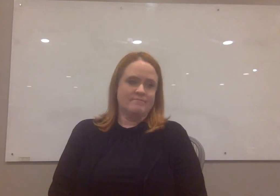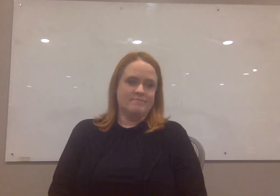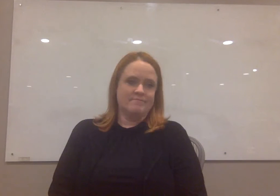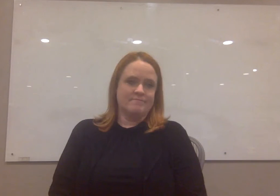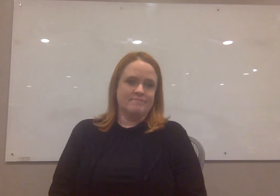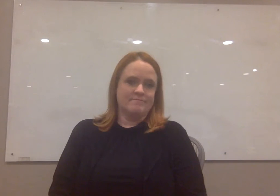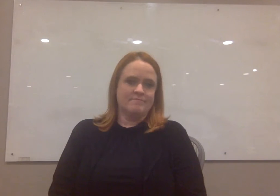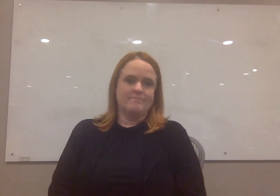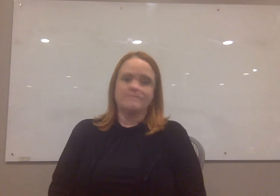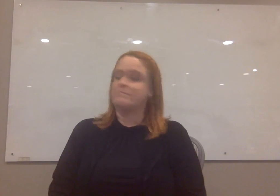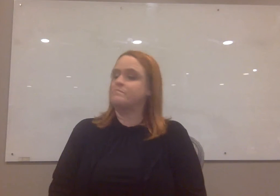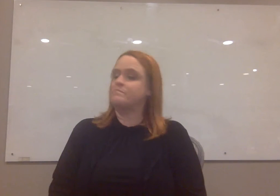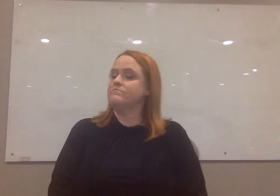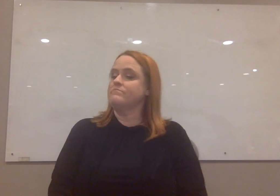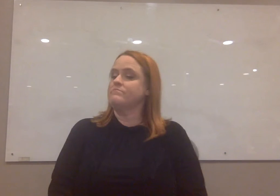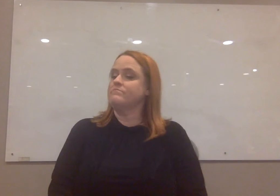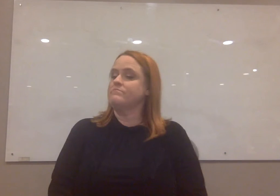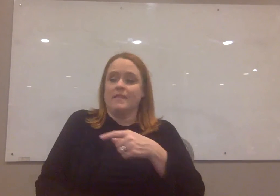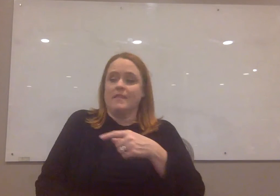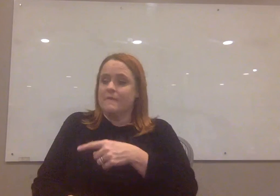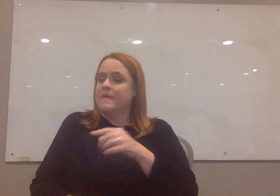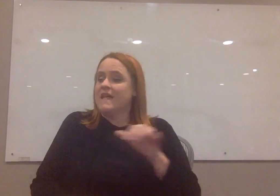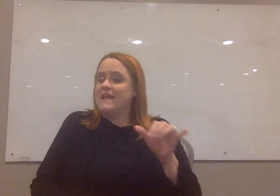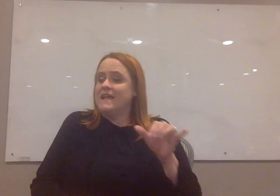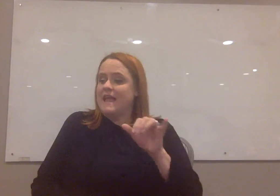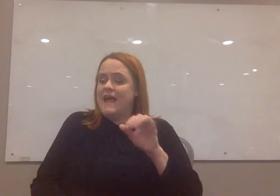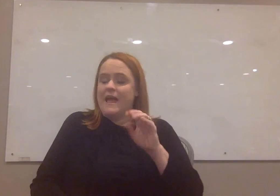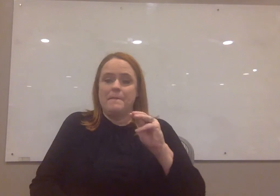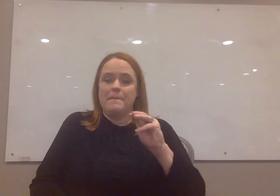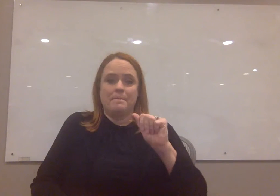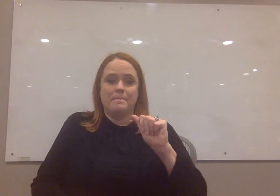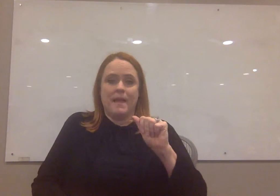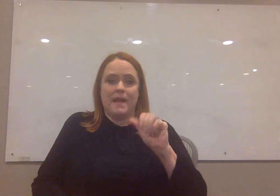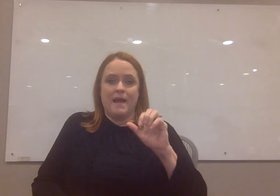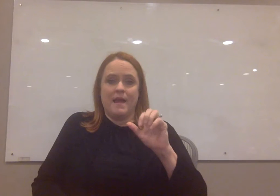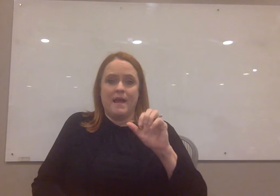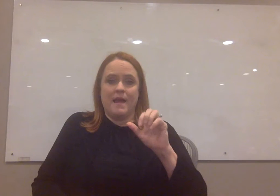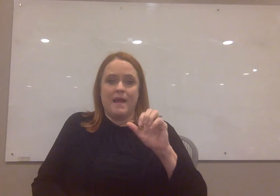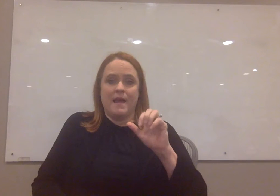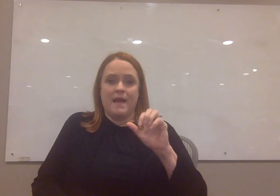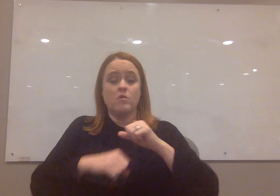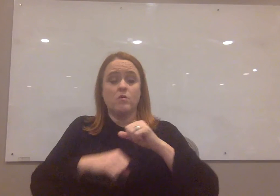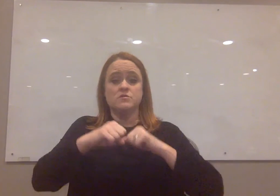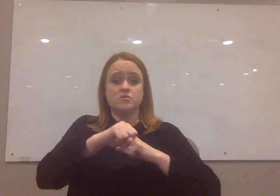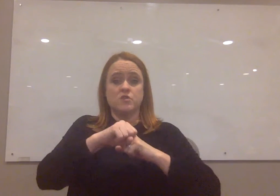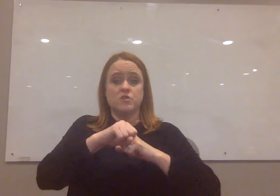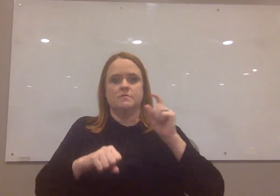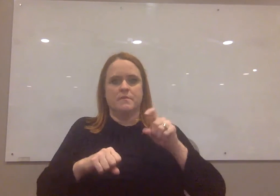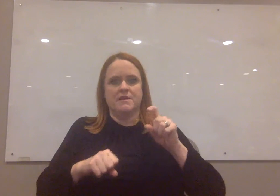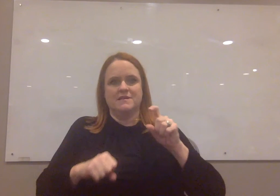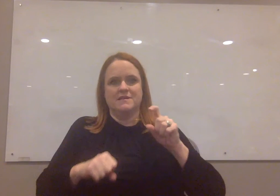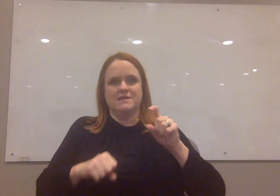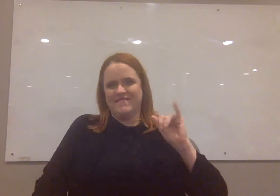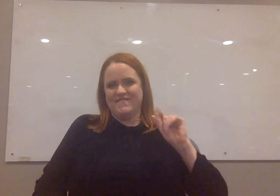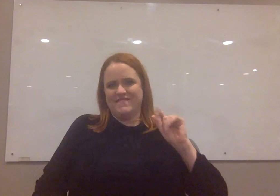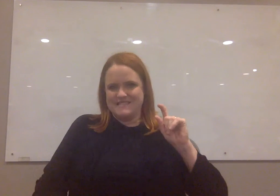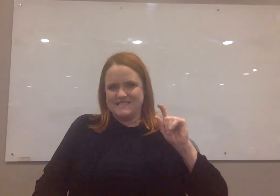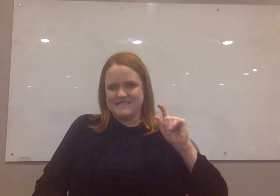Now, with that being a parse transform, much like macros, the structure has to be fixed at compile